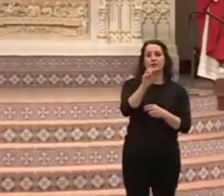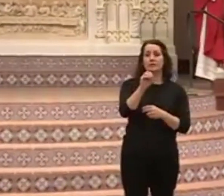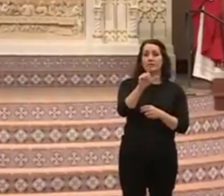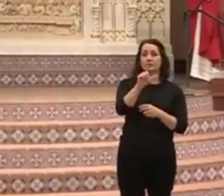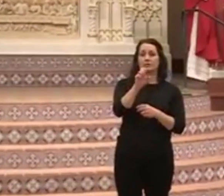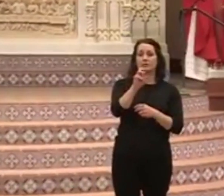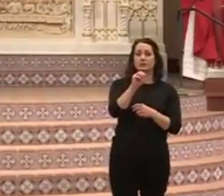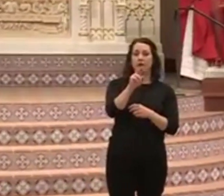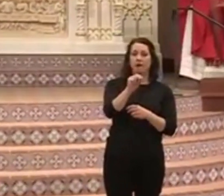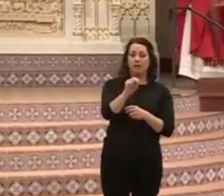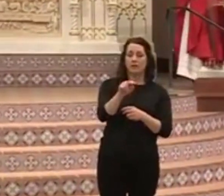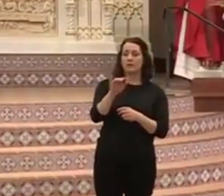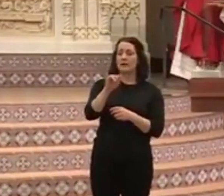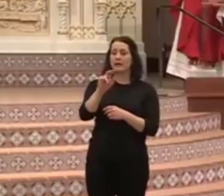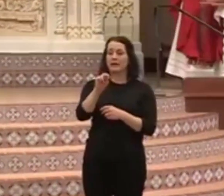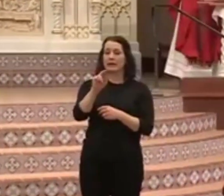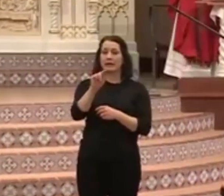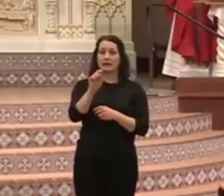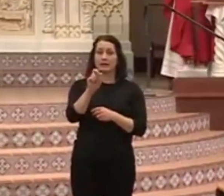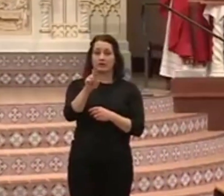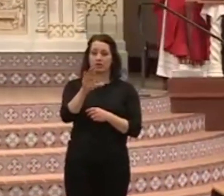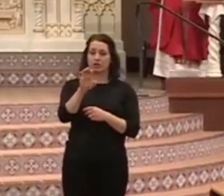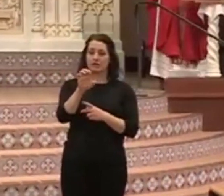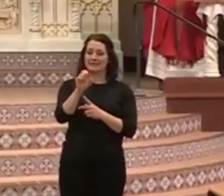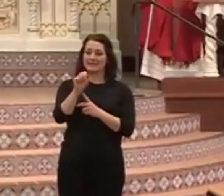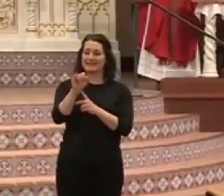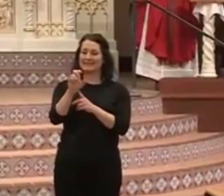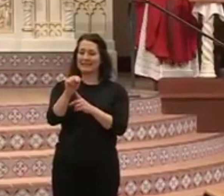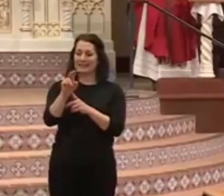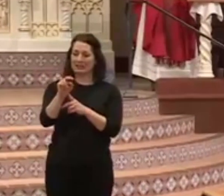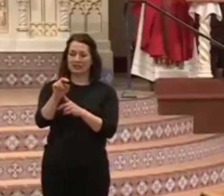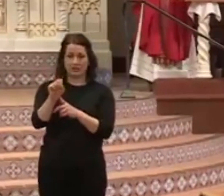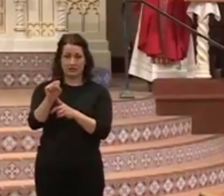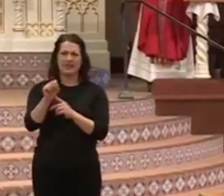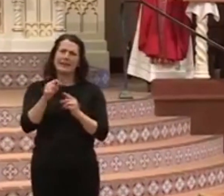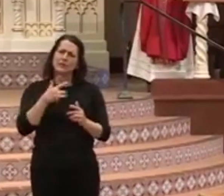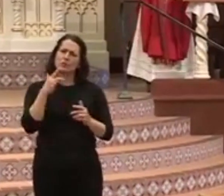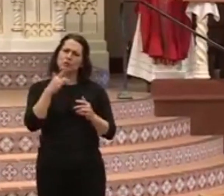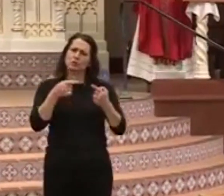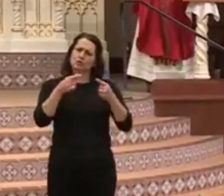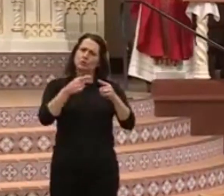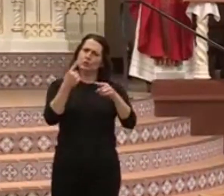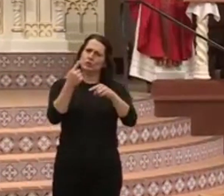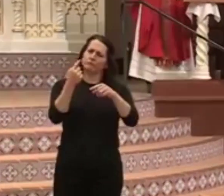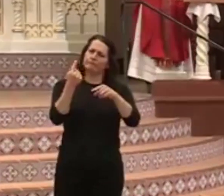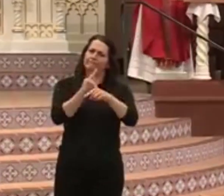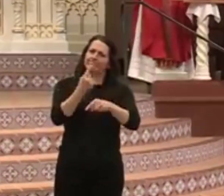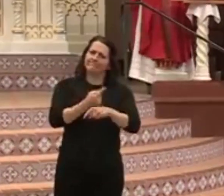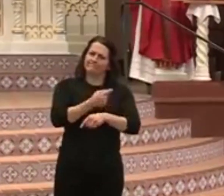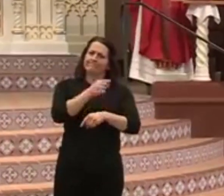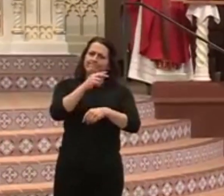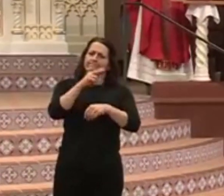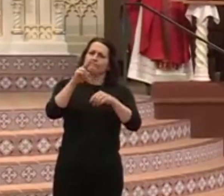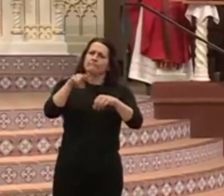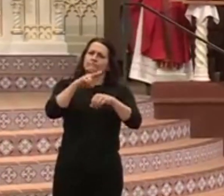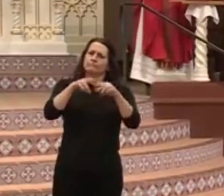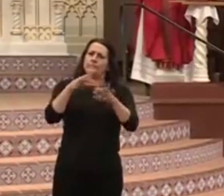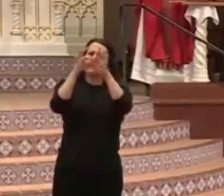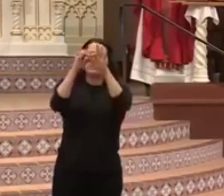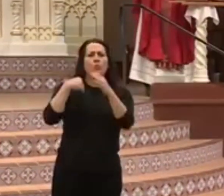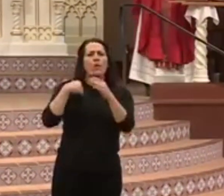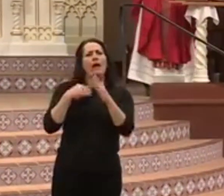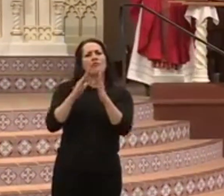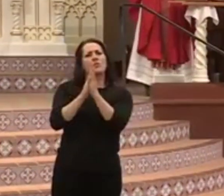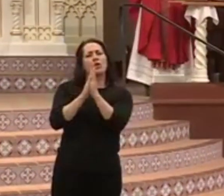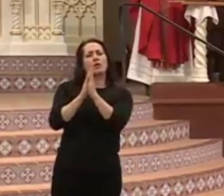Usually this time we're in the celebration of the Mass that we have our general intercessions. These are the solemn intercessions.